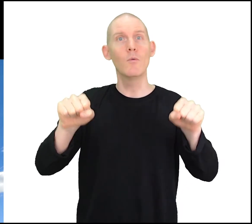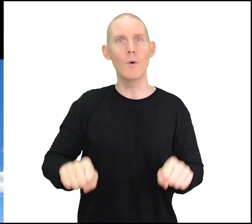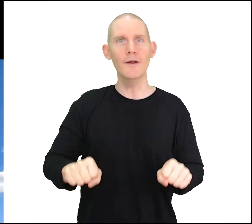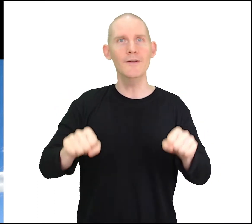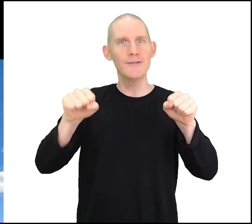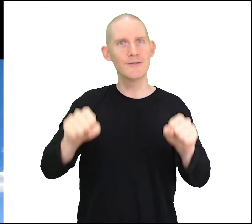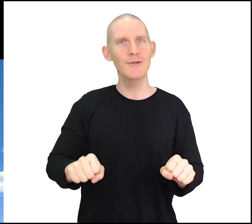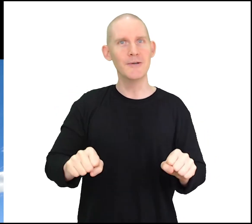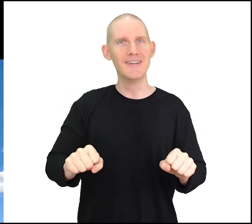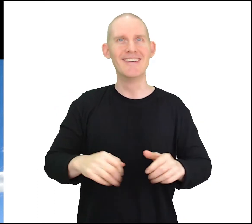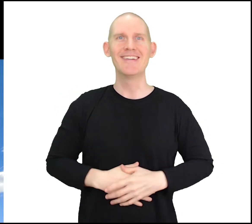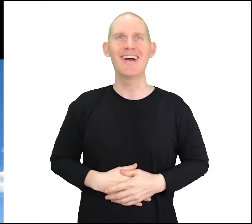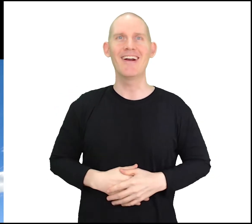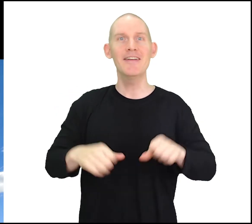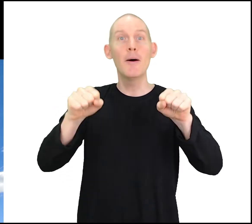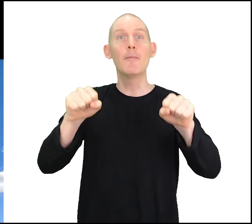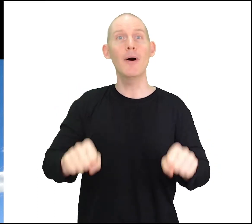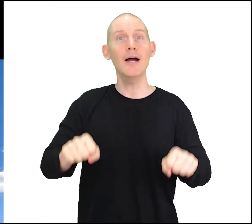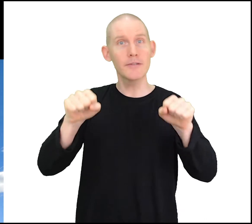1, 2. All right, possible.